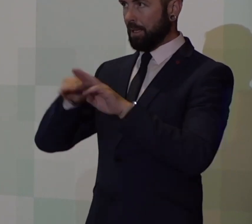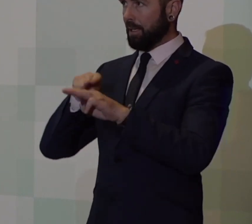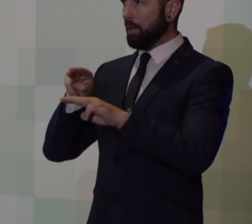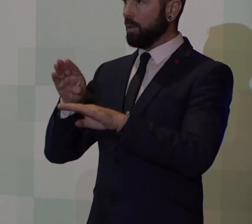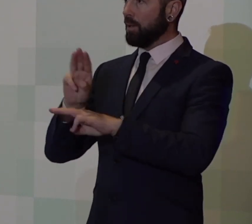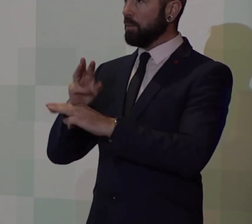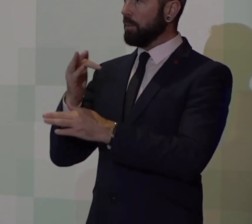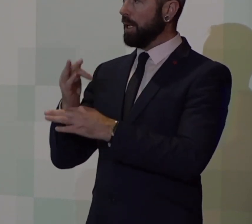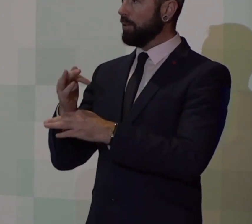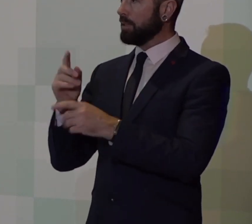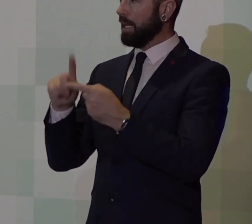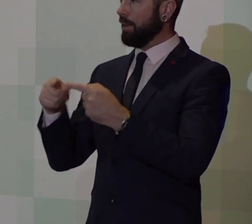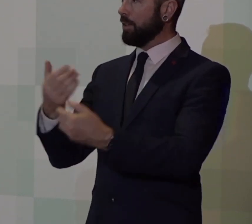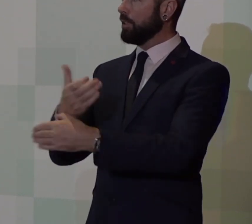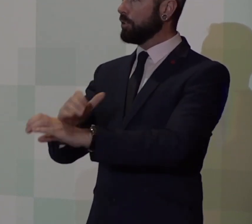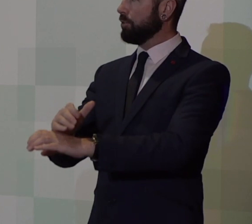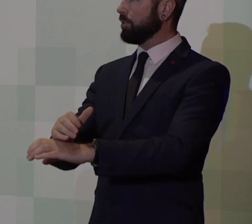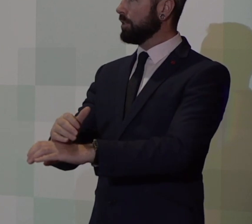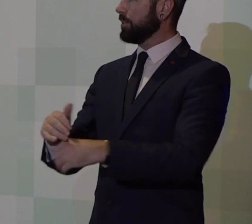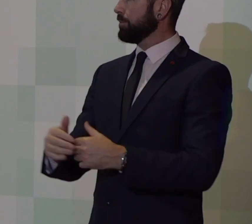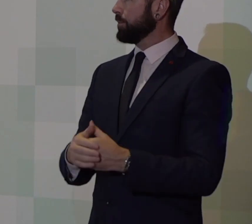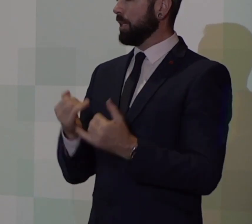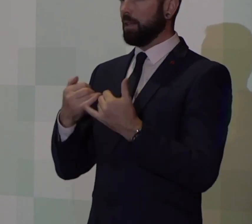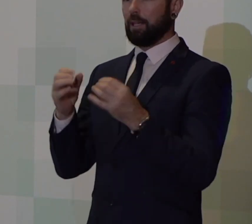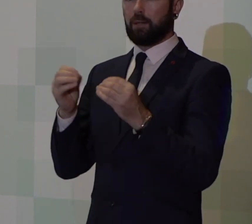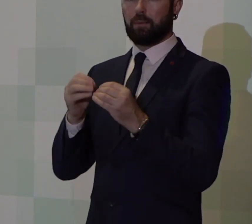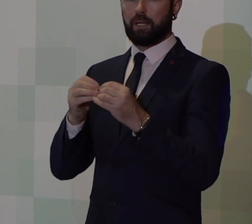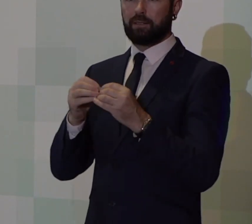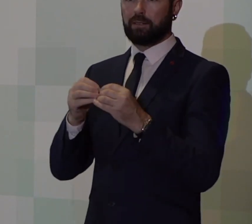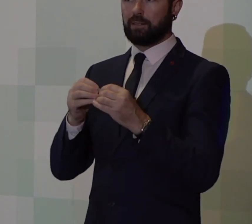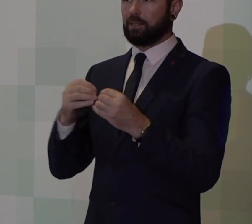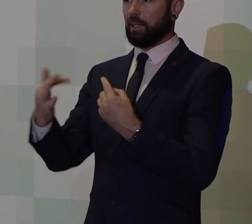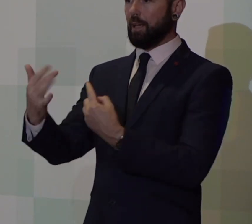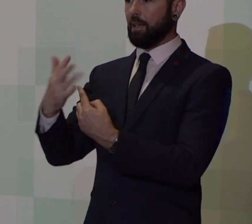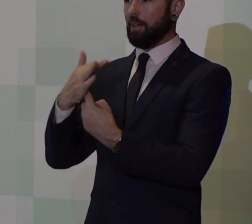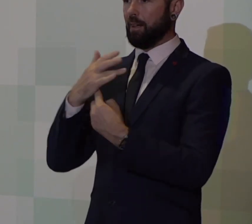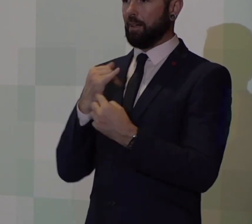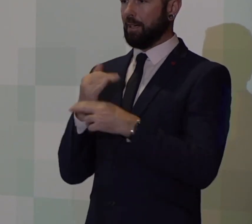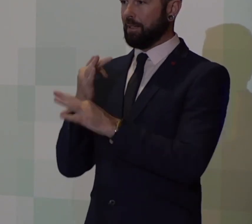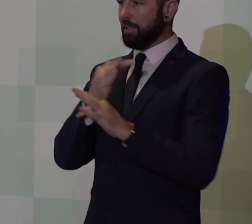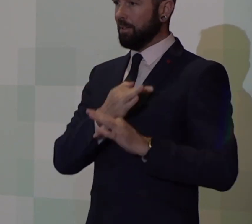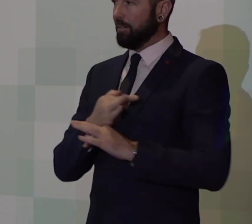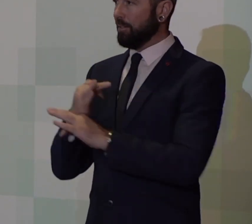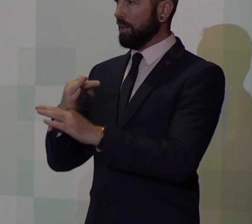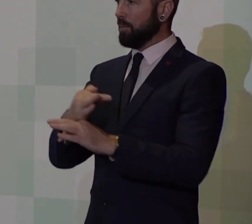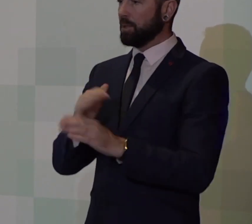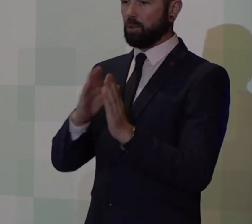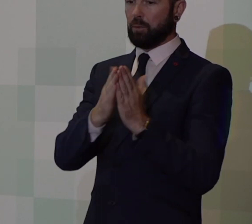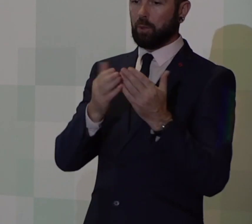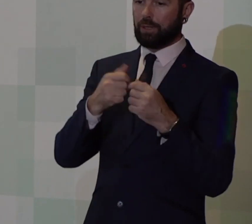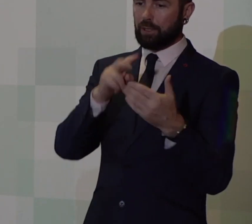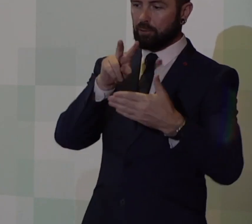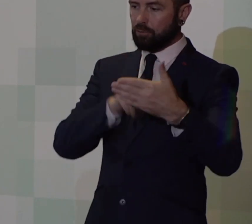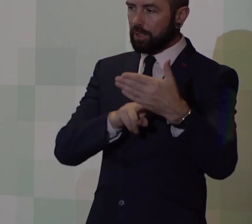stereotyped behavior in their children. And as I've said, the outside will get inside into the family, so the books the kids